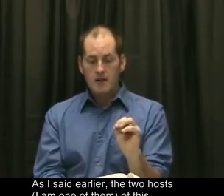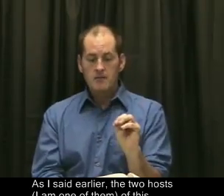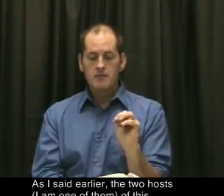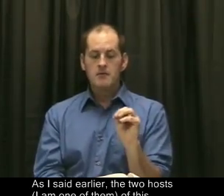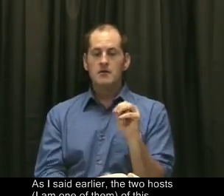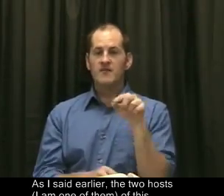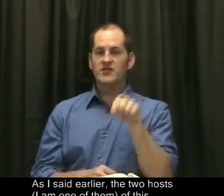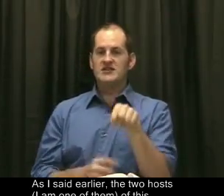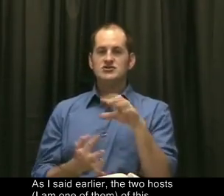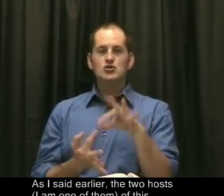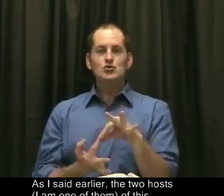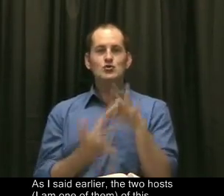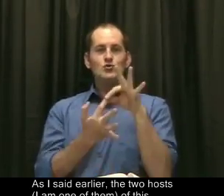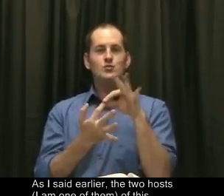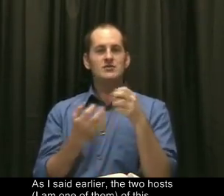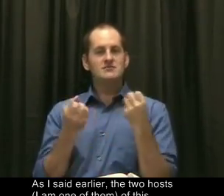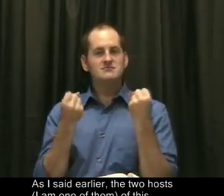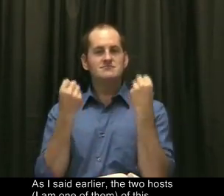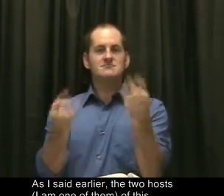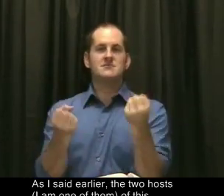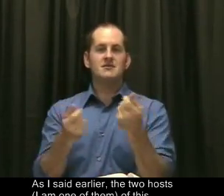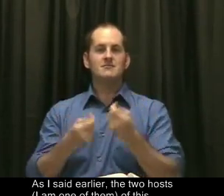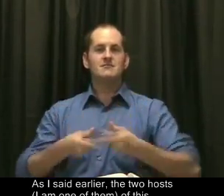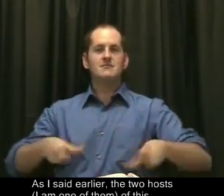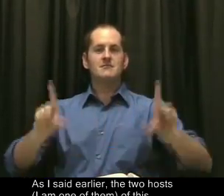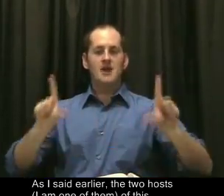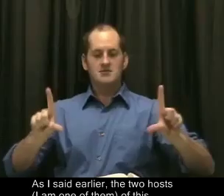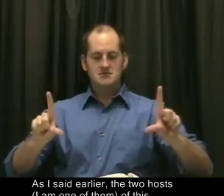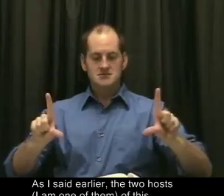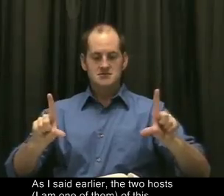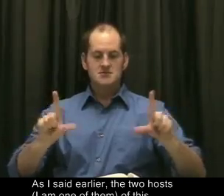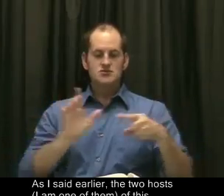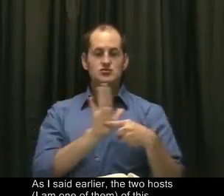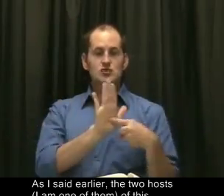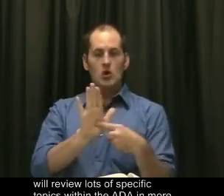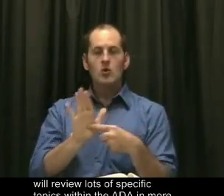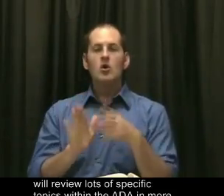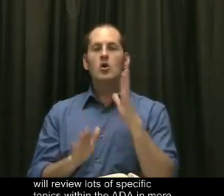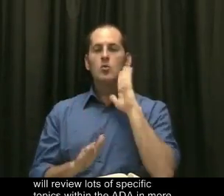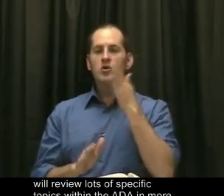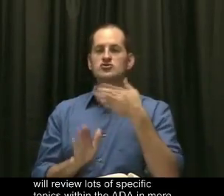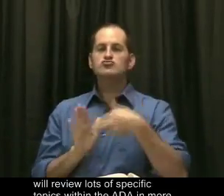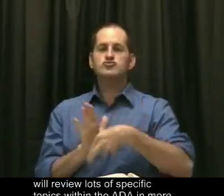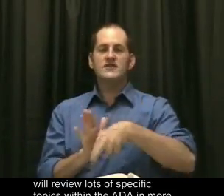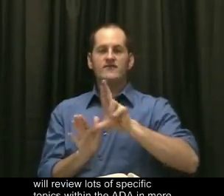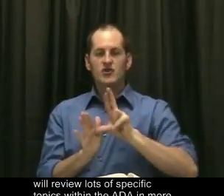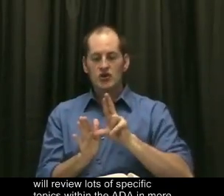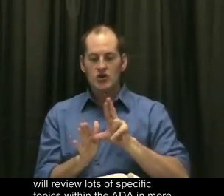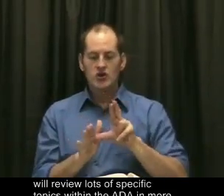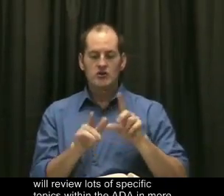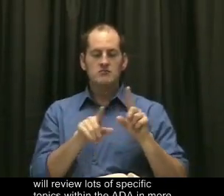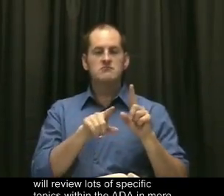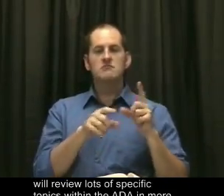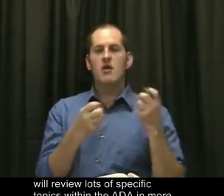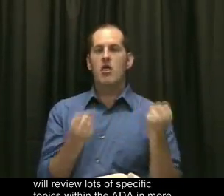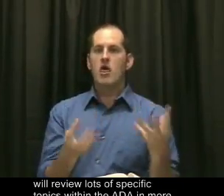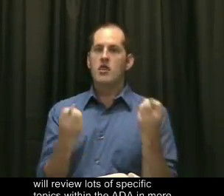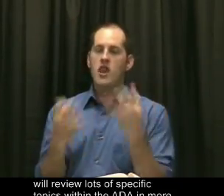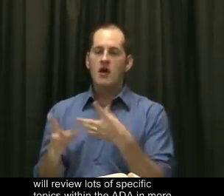am one of them, of this unique ASL podcast show will review lots of